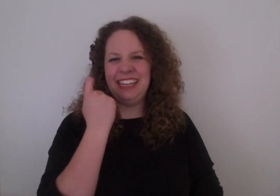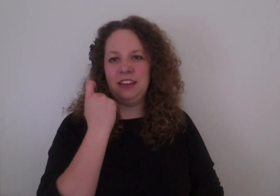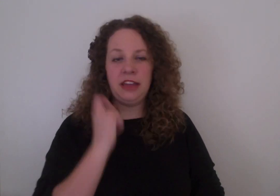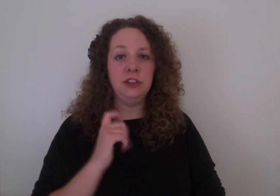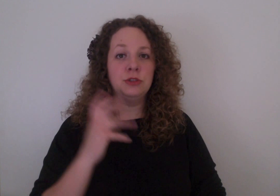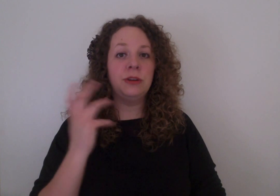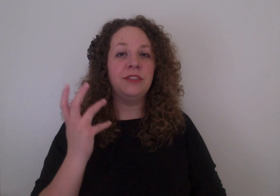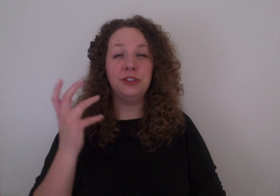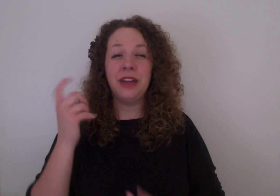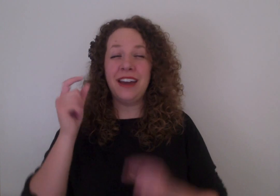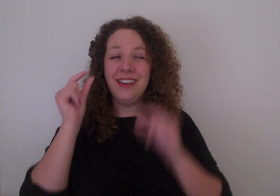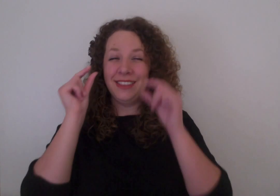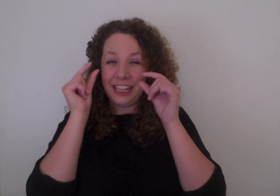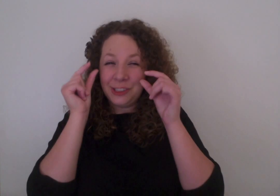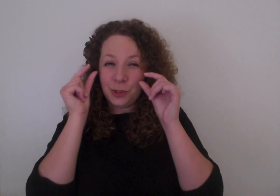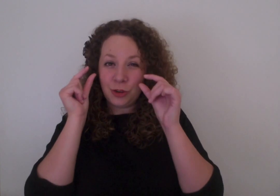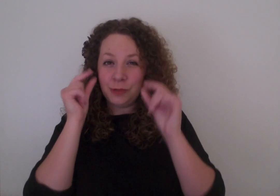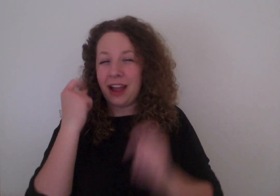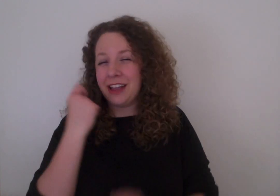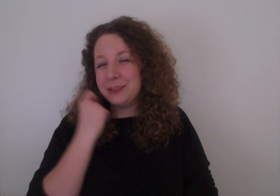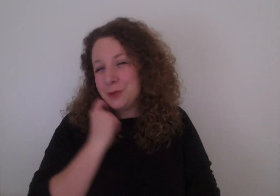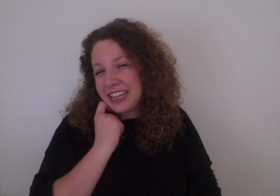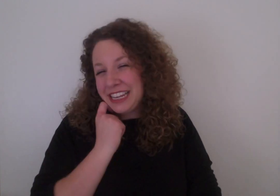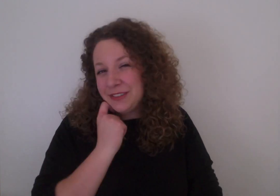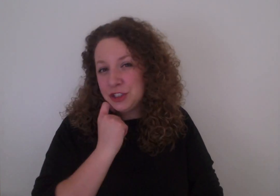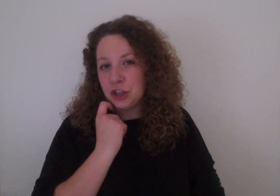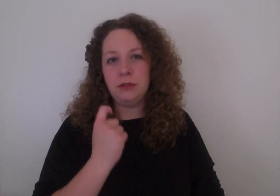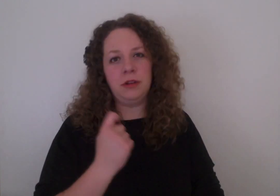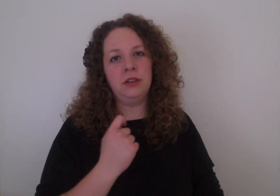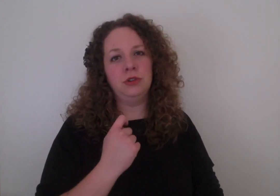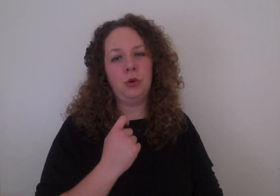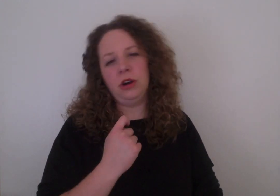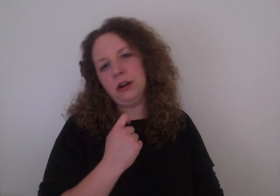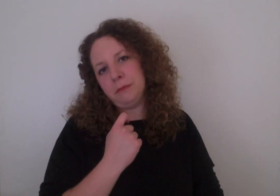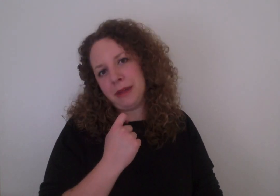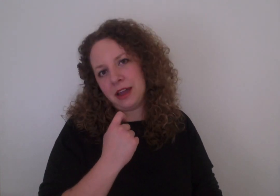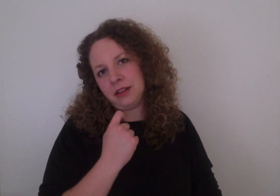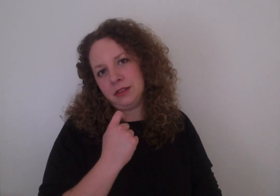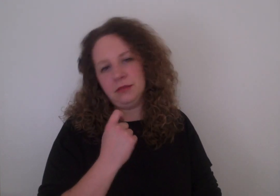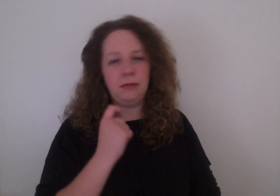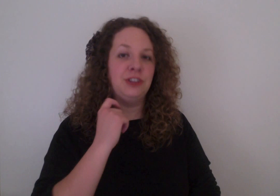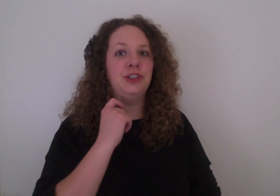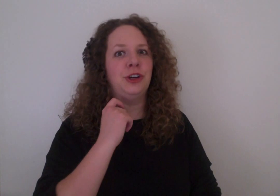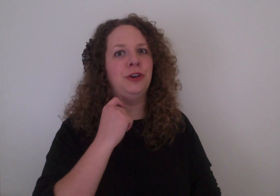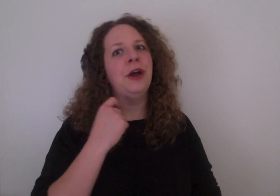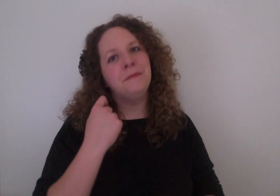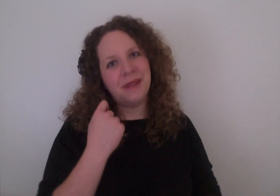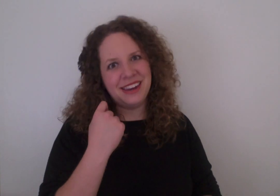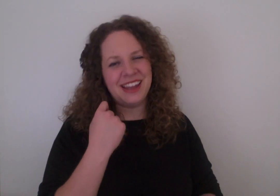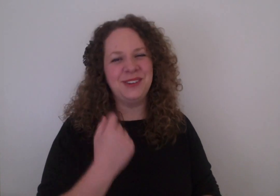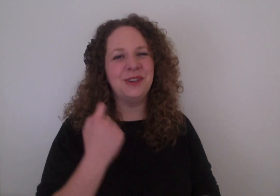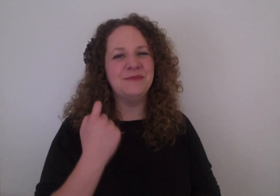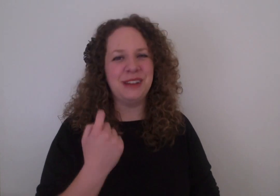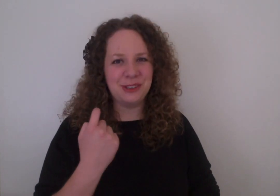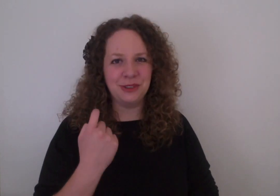recently, okay? So whenever I do that, then I can scrunch my eyes more. I can even turn toward my neck. I can turn my neck toward my shoulder a little